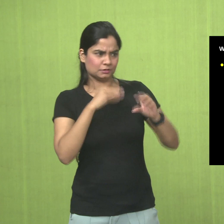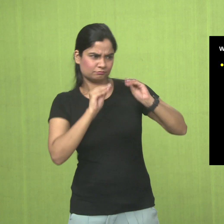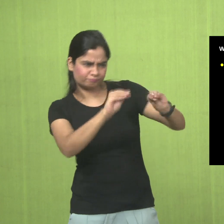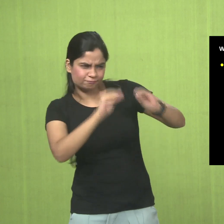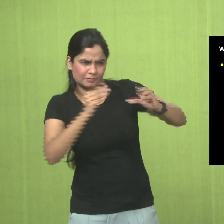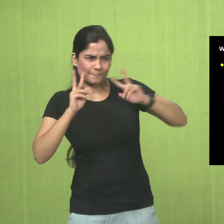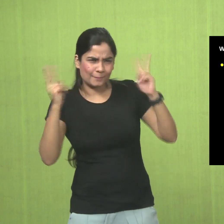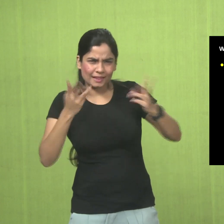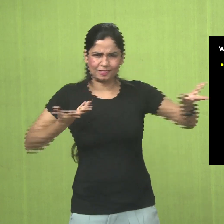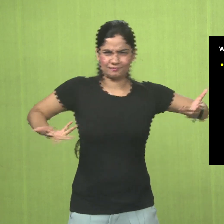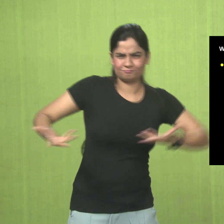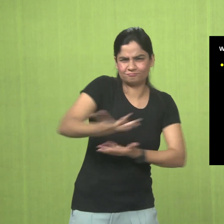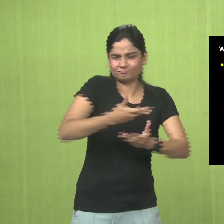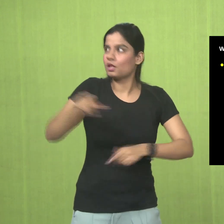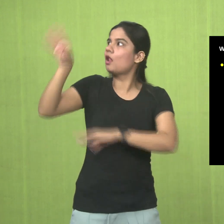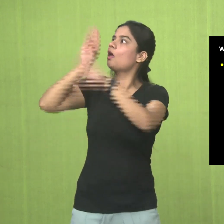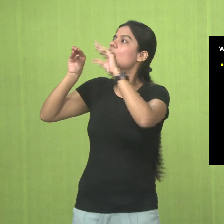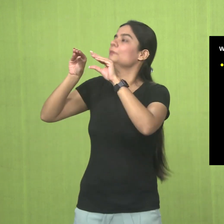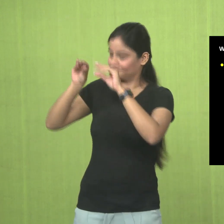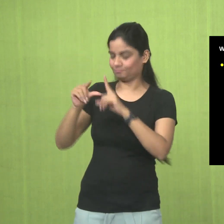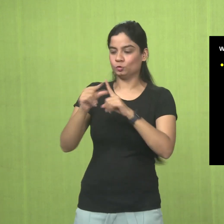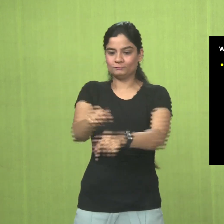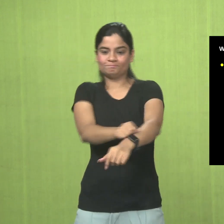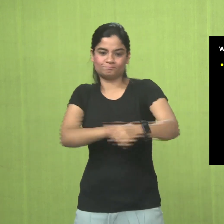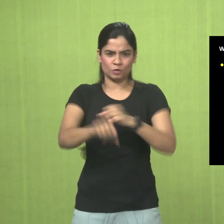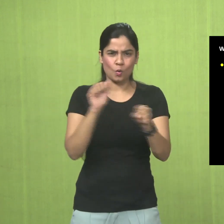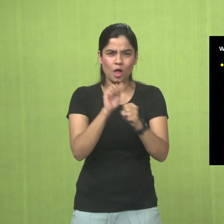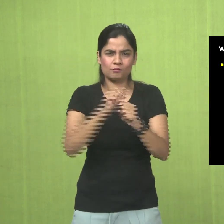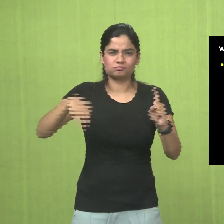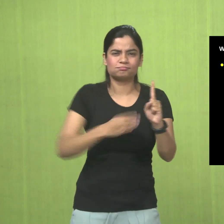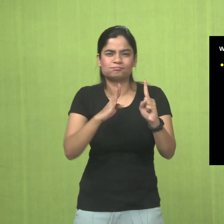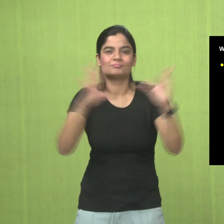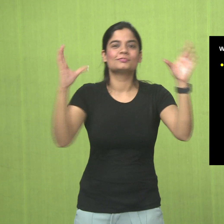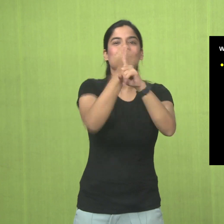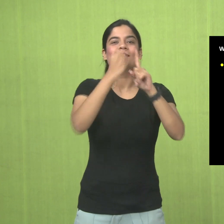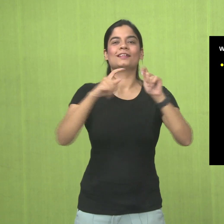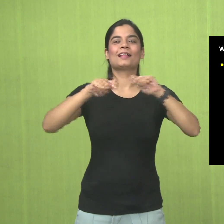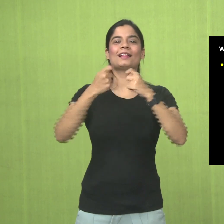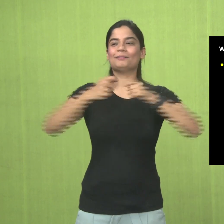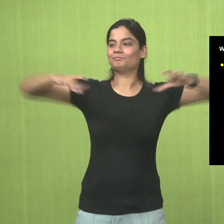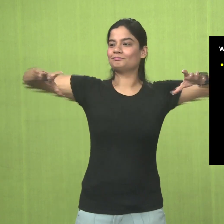maintaining cordial relationships, working together in a team, which is an important